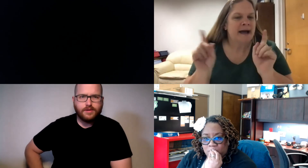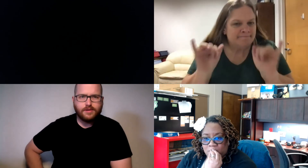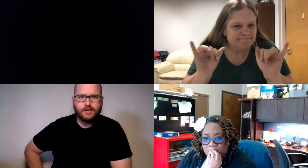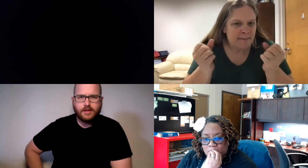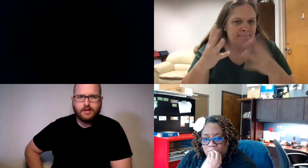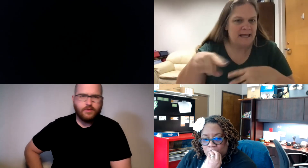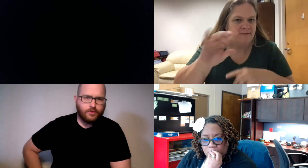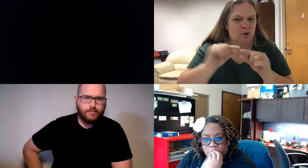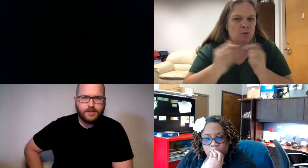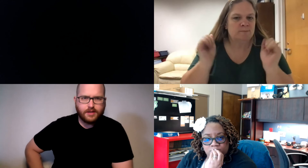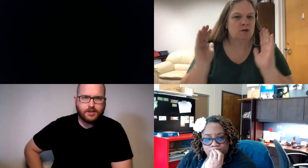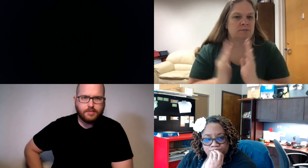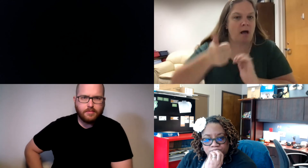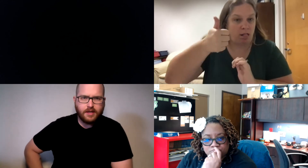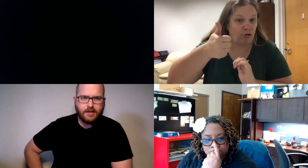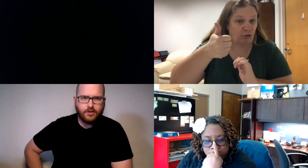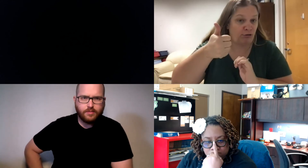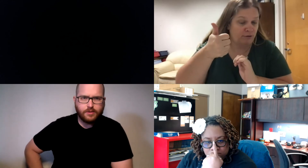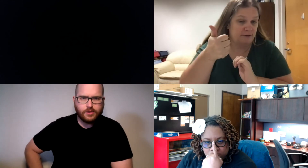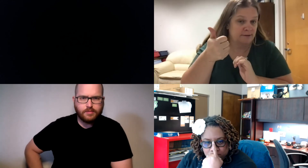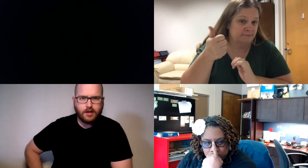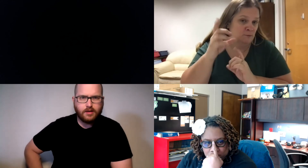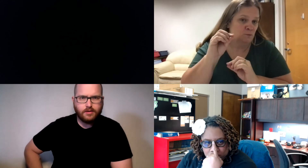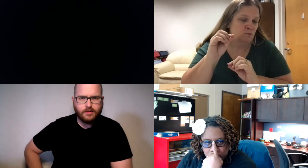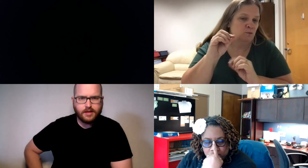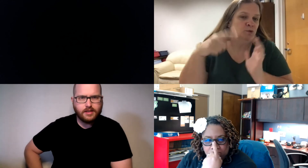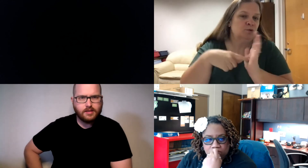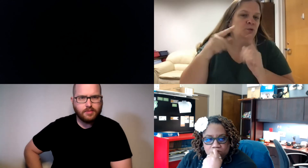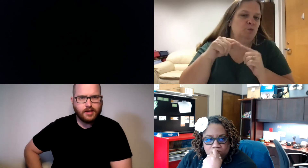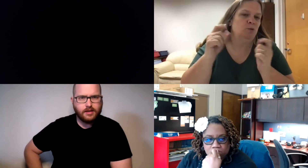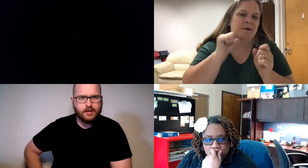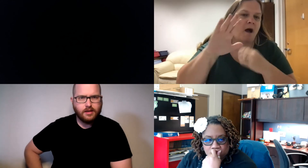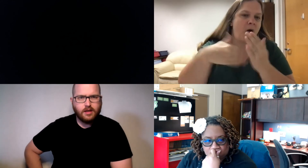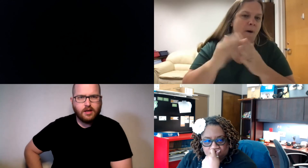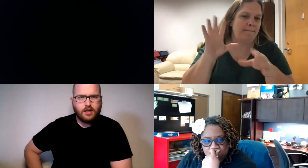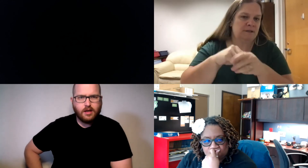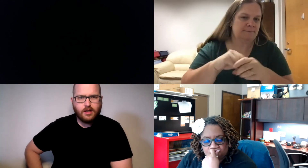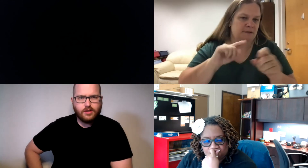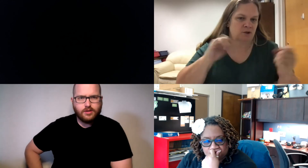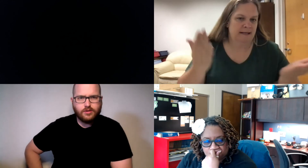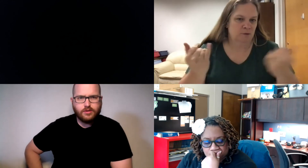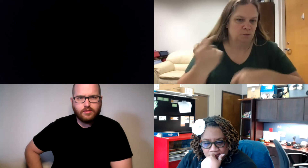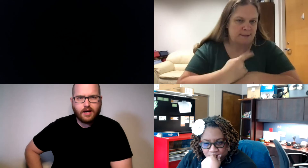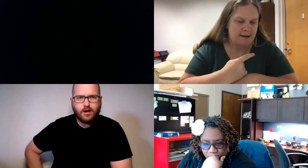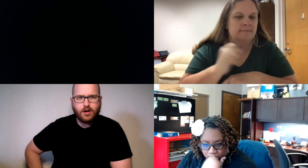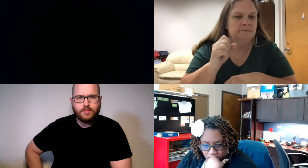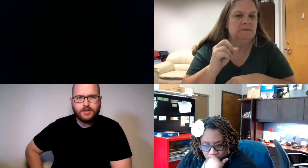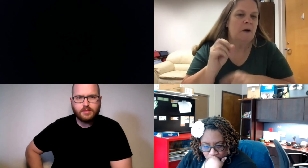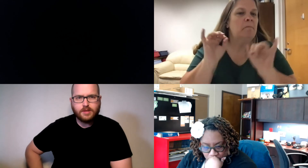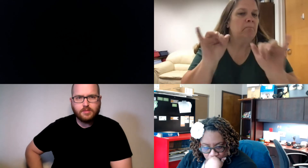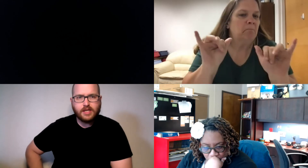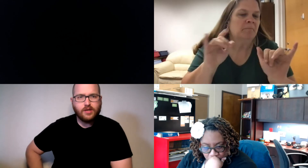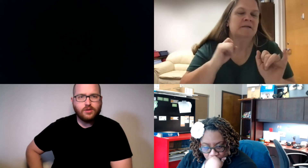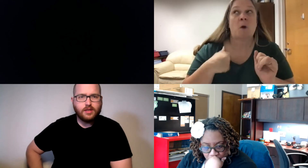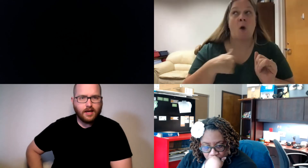for the group sessions. But many of the groups were smaller than anticipated due to not all the